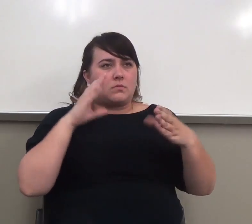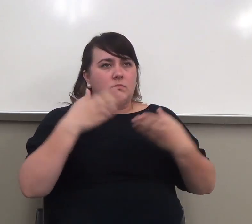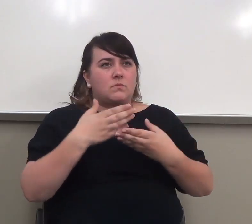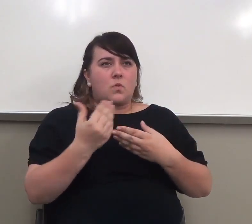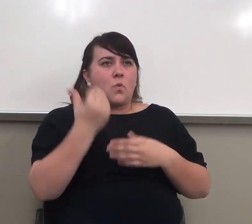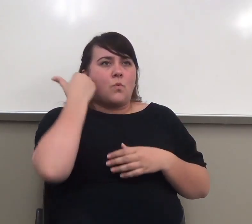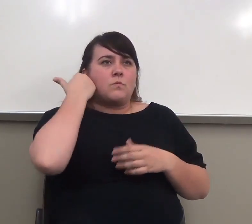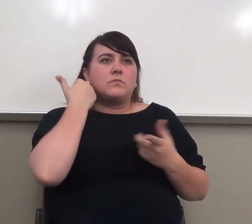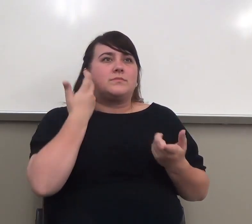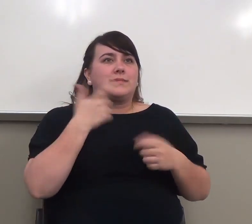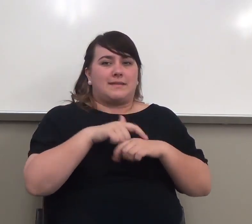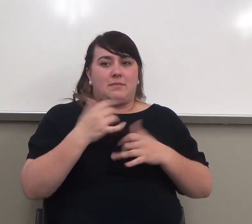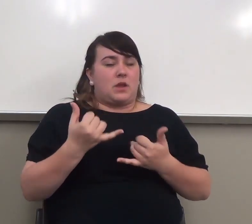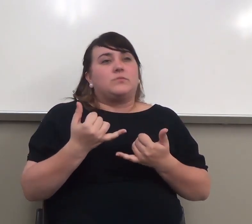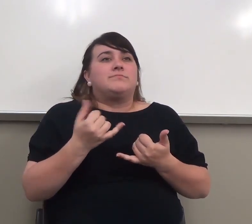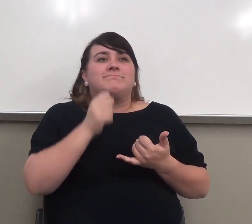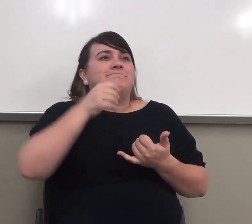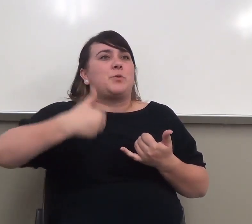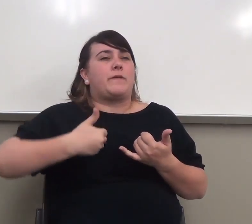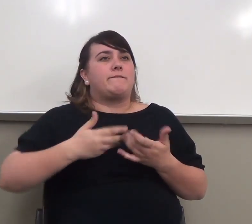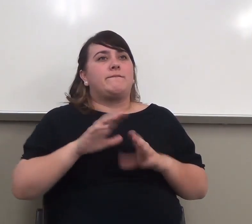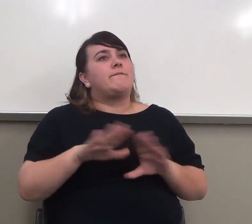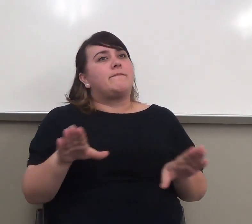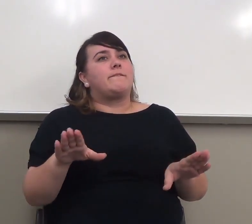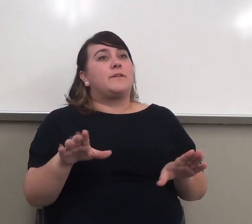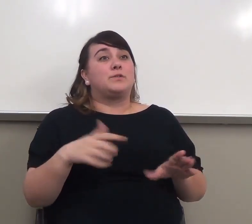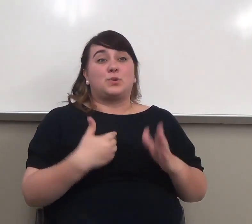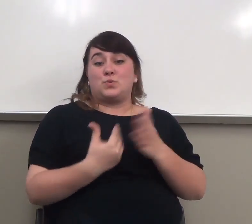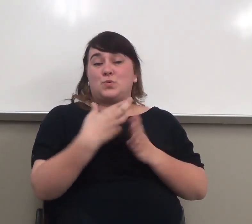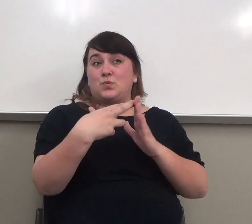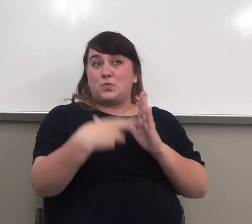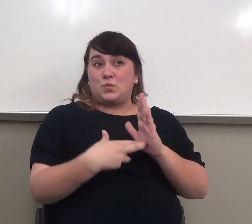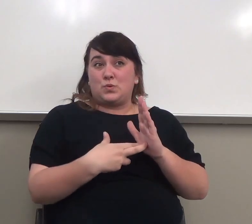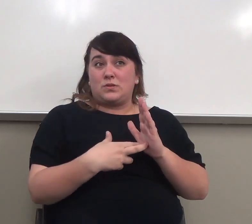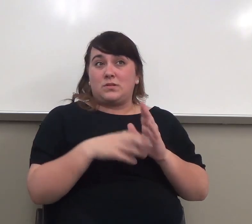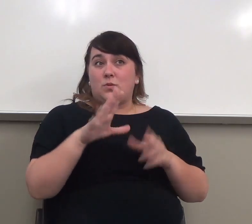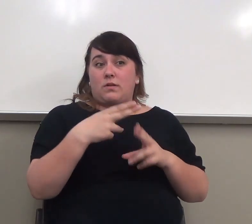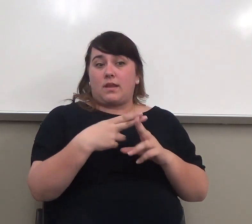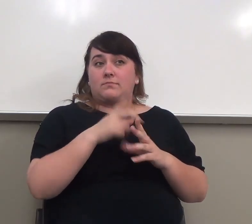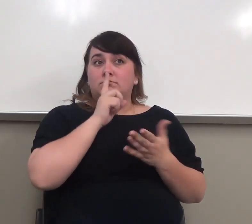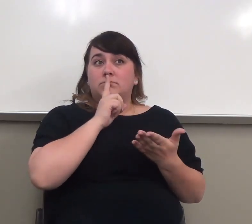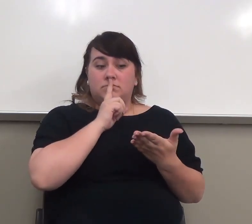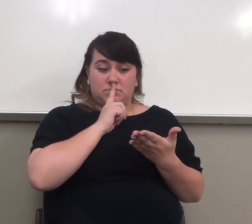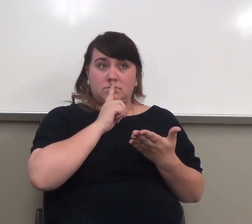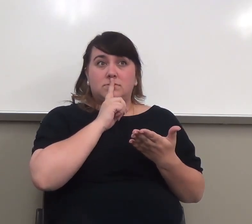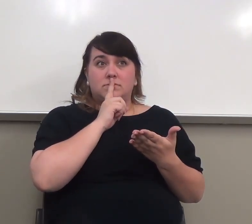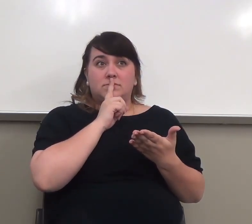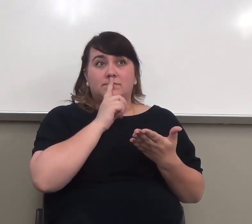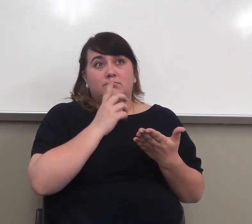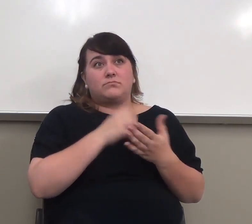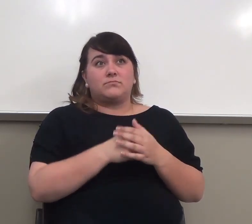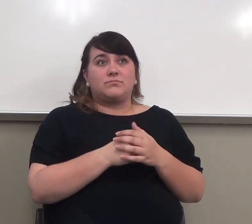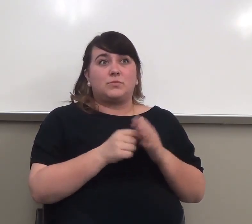to match up homework and other work with no name on it to the person's handwriting. And